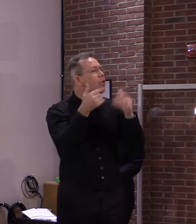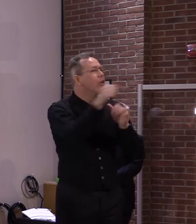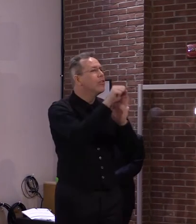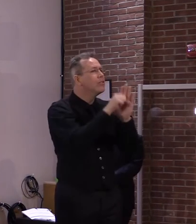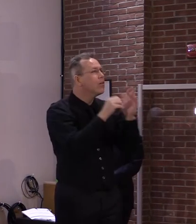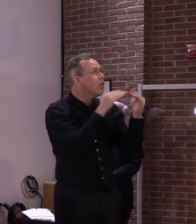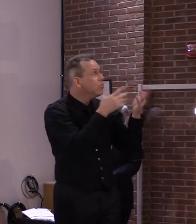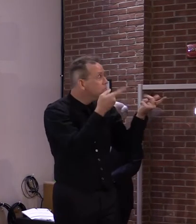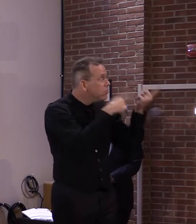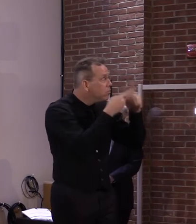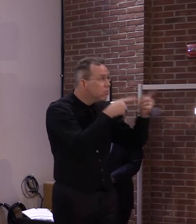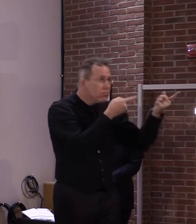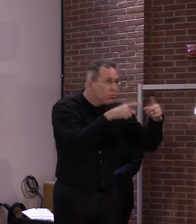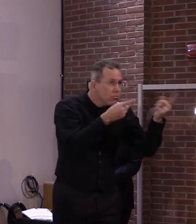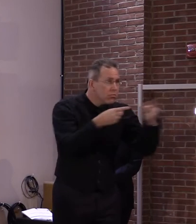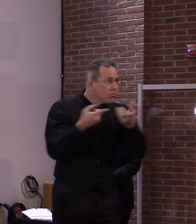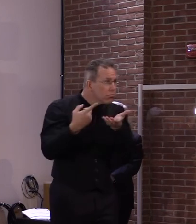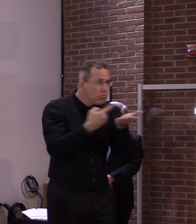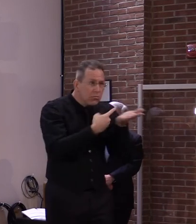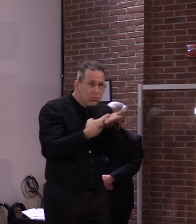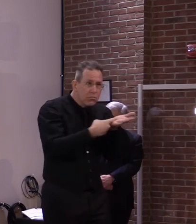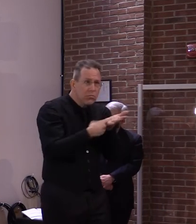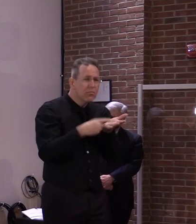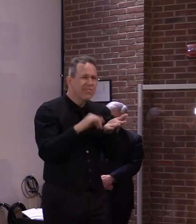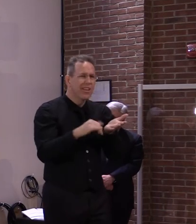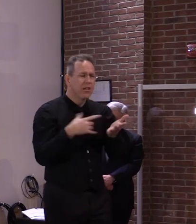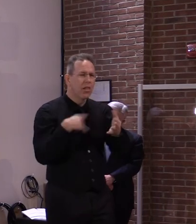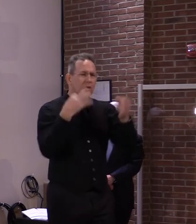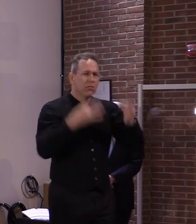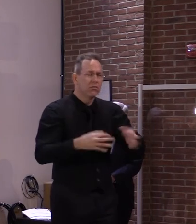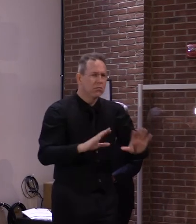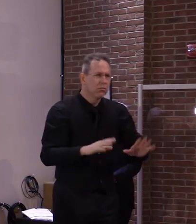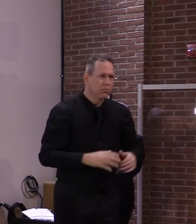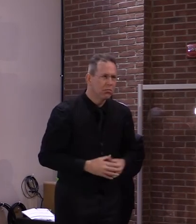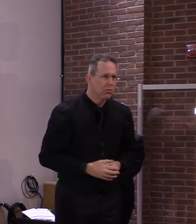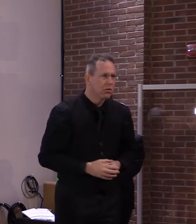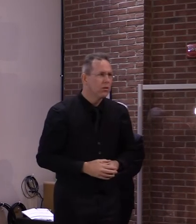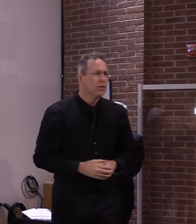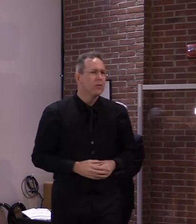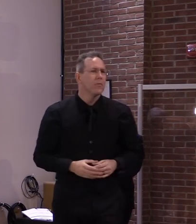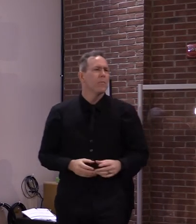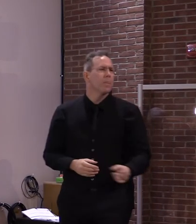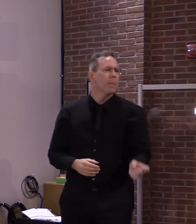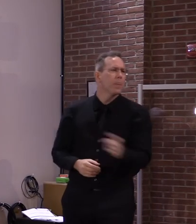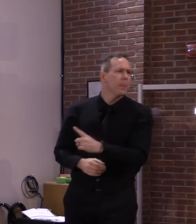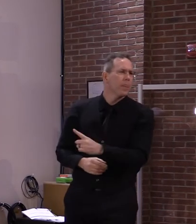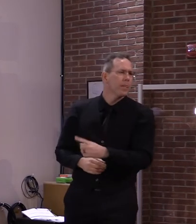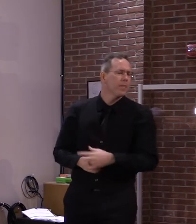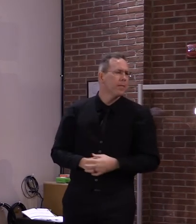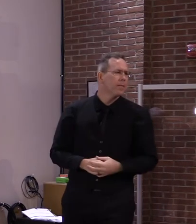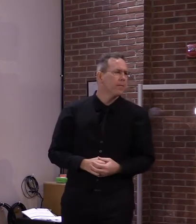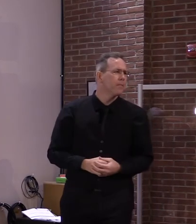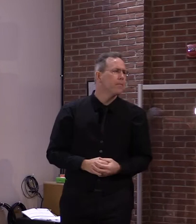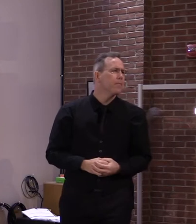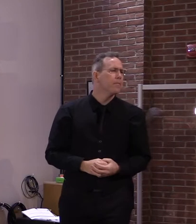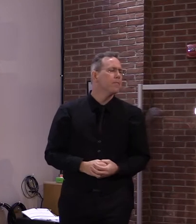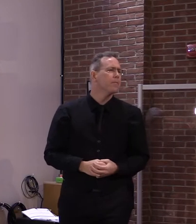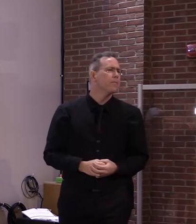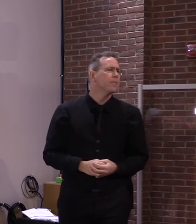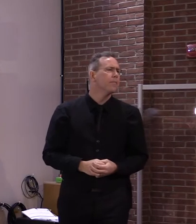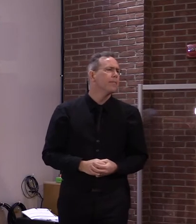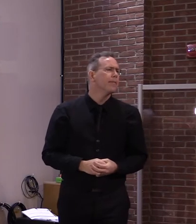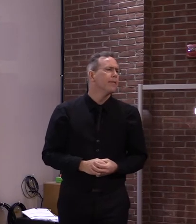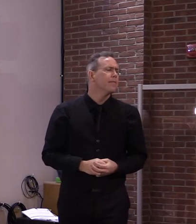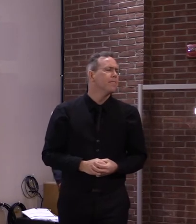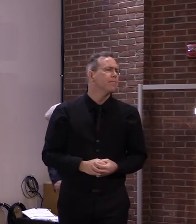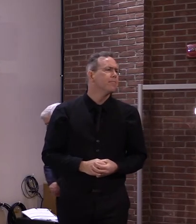decided at this point okay thank you and several weeks ago we were told that the covet and the communities map and dashboard would